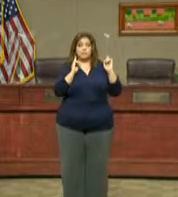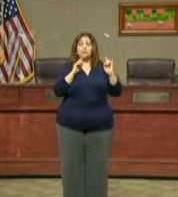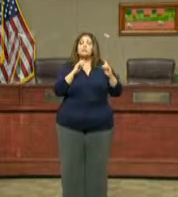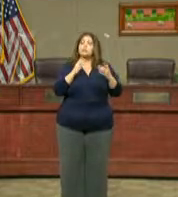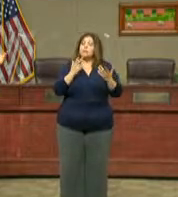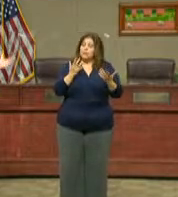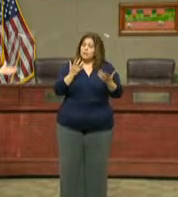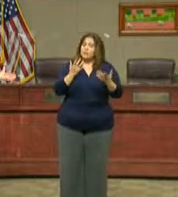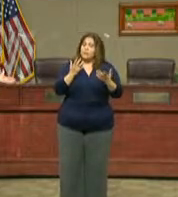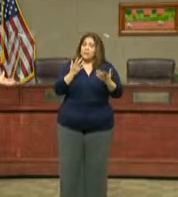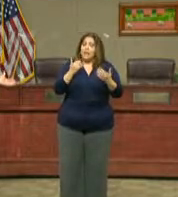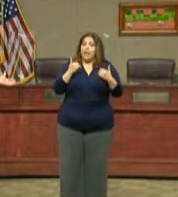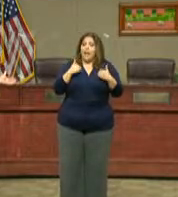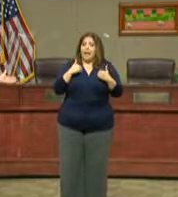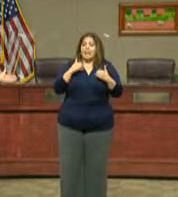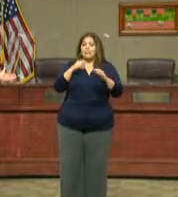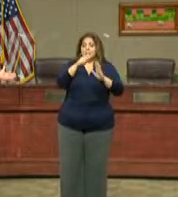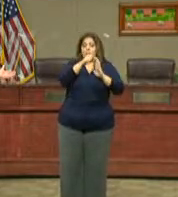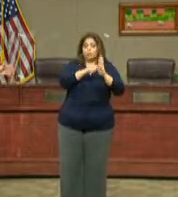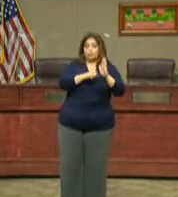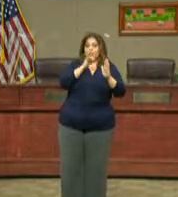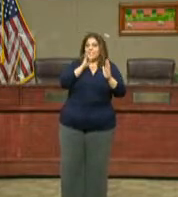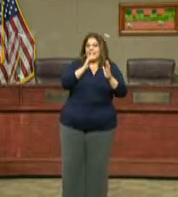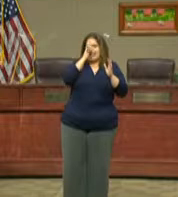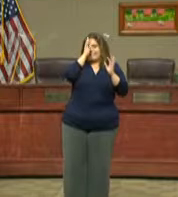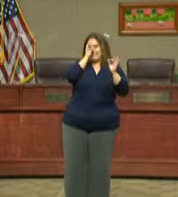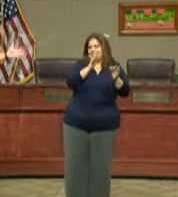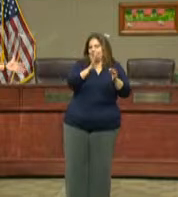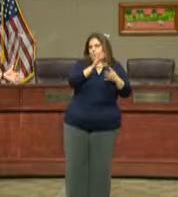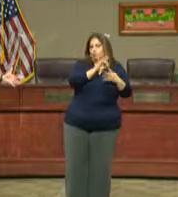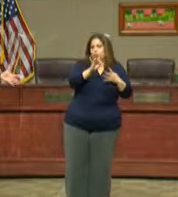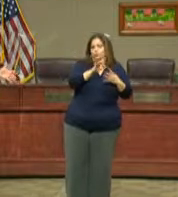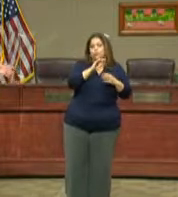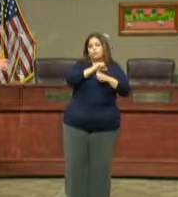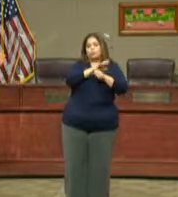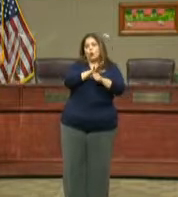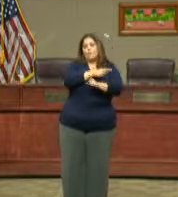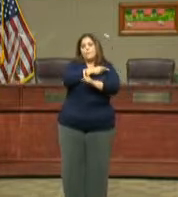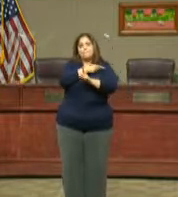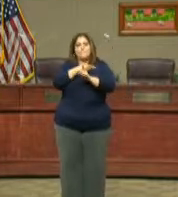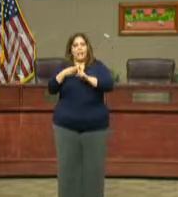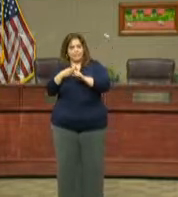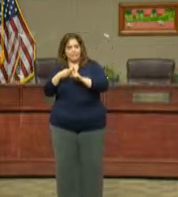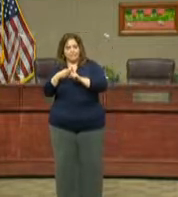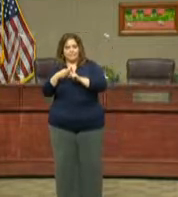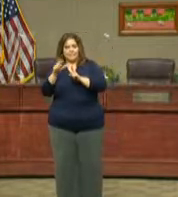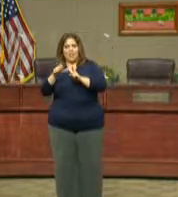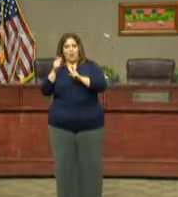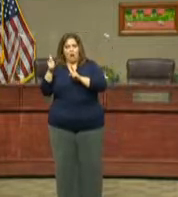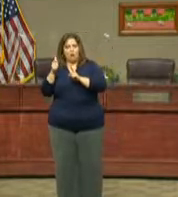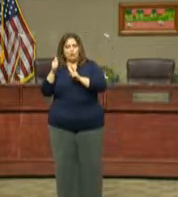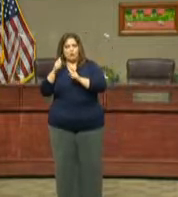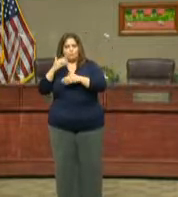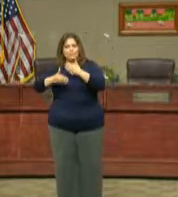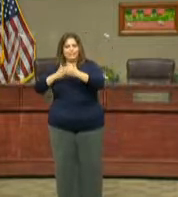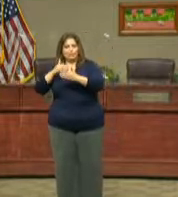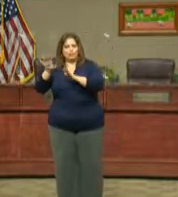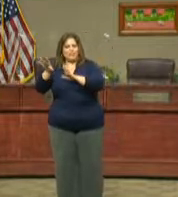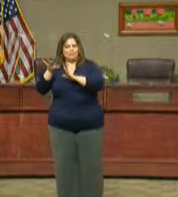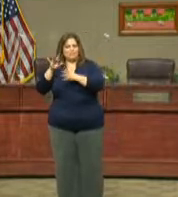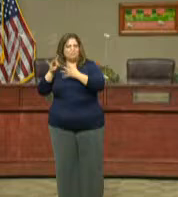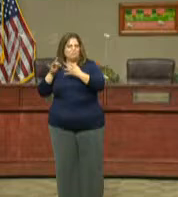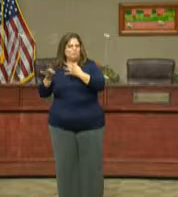includes elective procedures. So this is COVID plus elective procedures. So if you can see, we achieve a peak